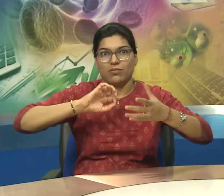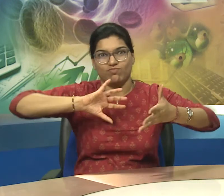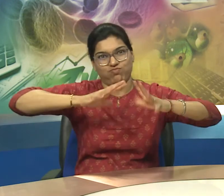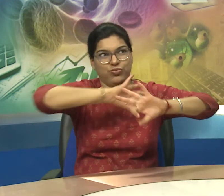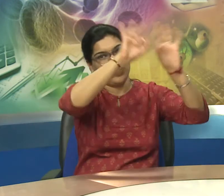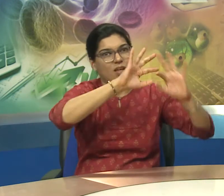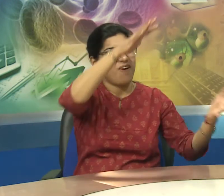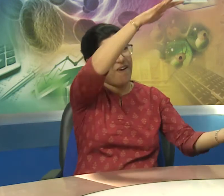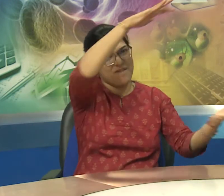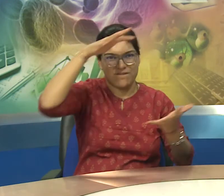for